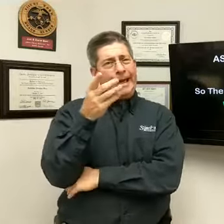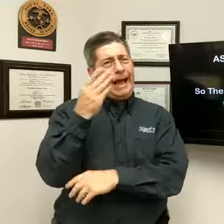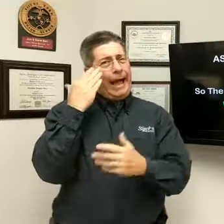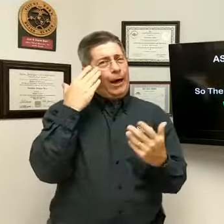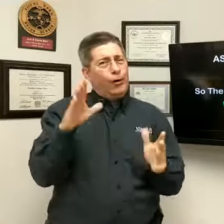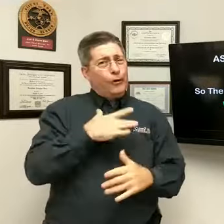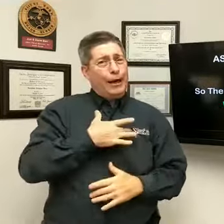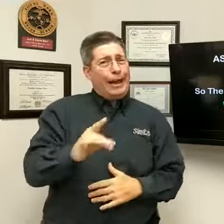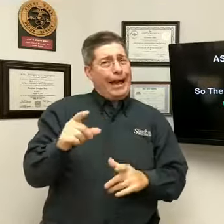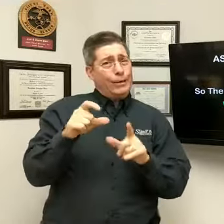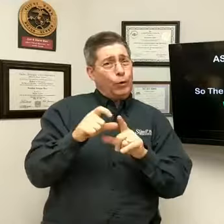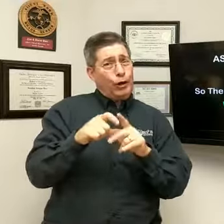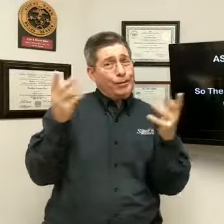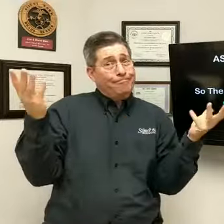I don't know if you're going to like the word.